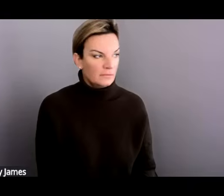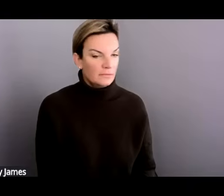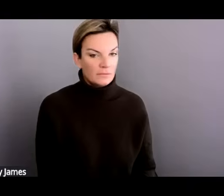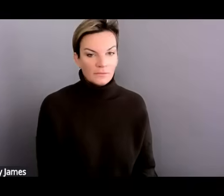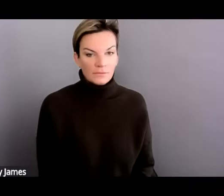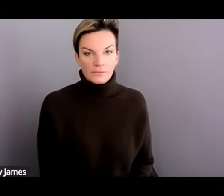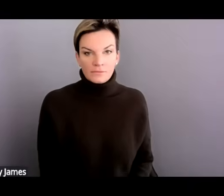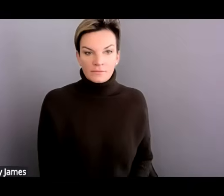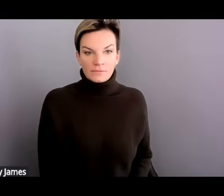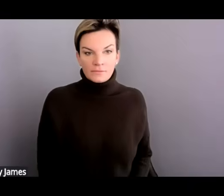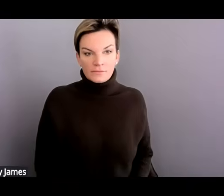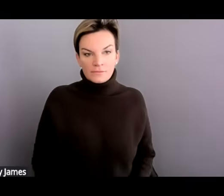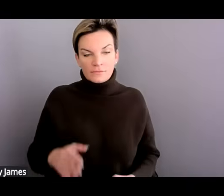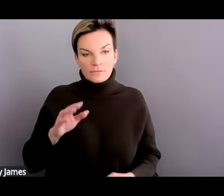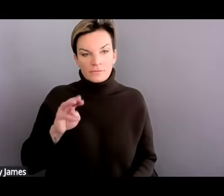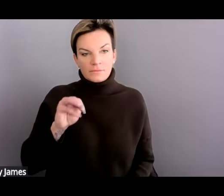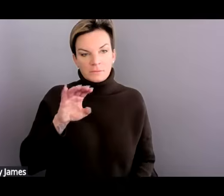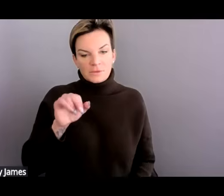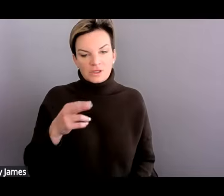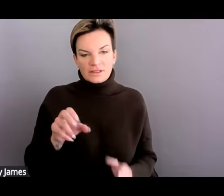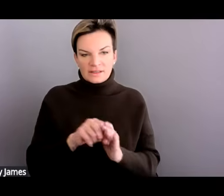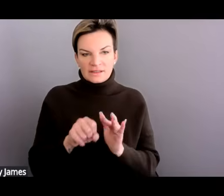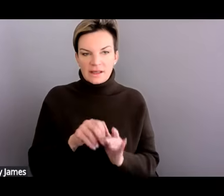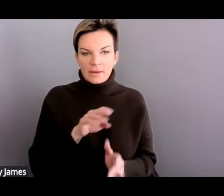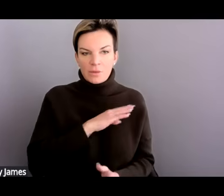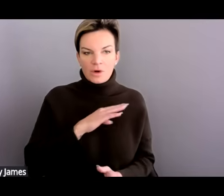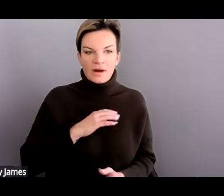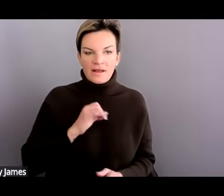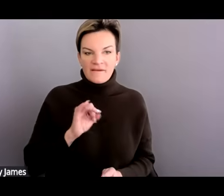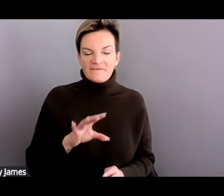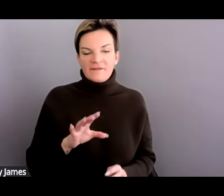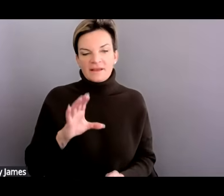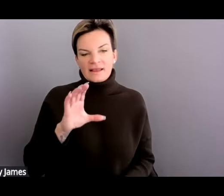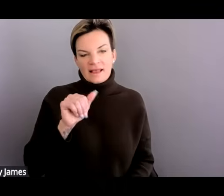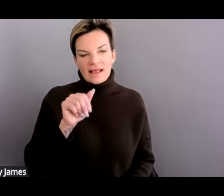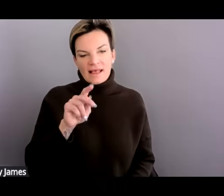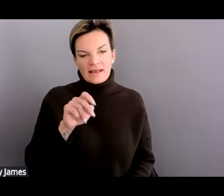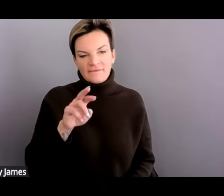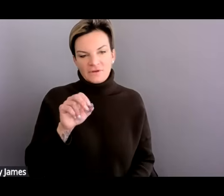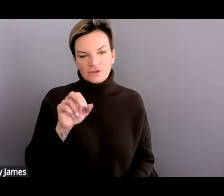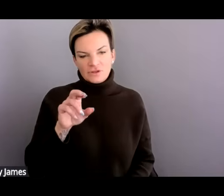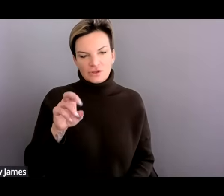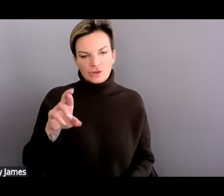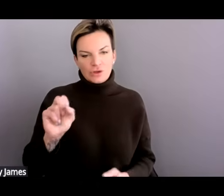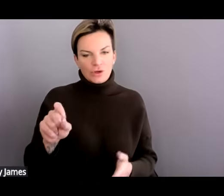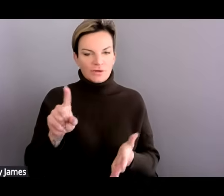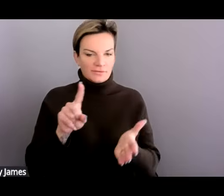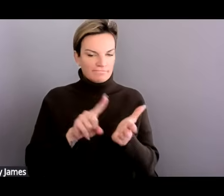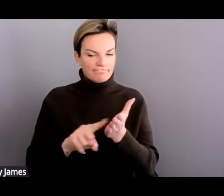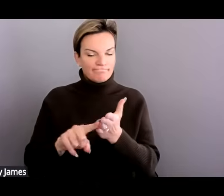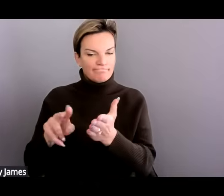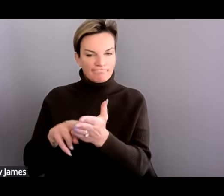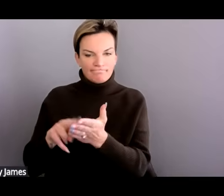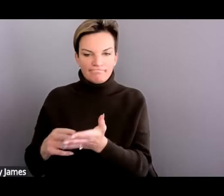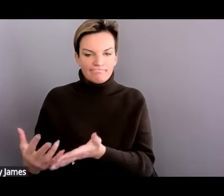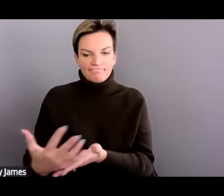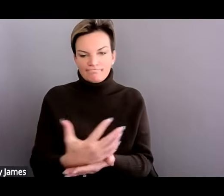Meeting of the Michigan State Board of Canvassers is called to order at 10 a.m. Good